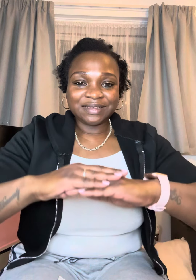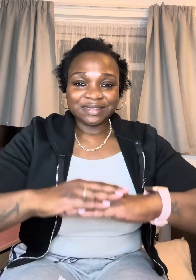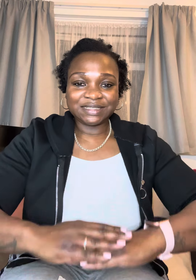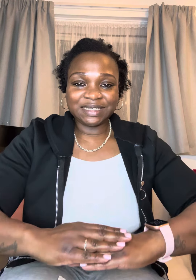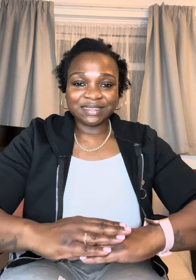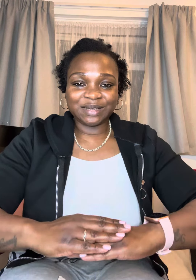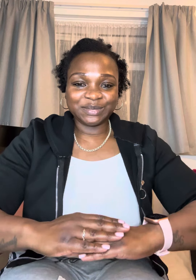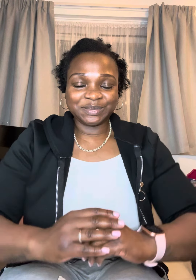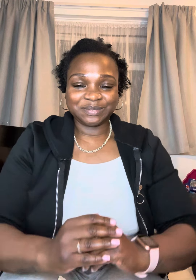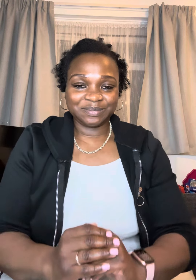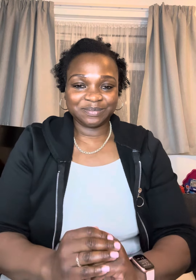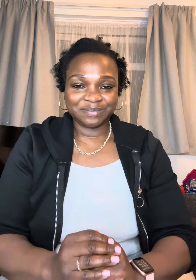sit down,